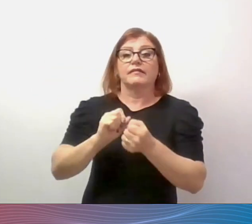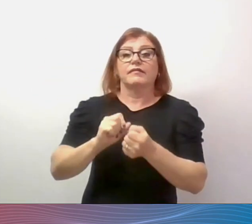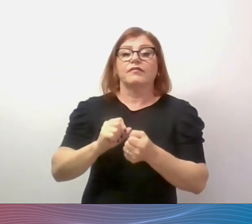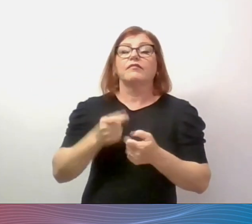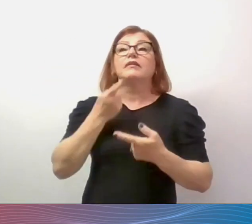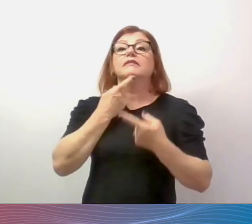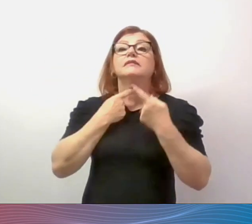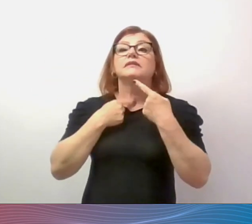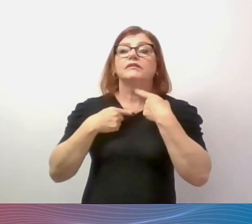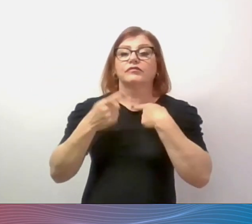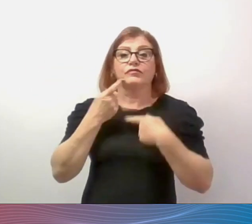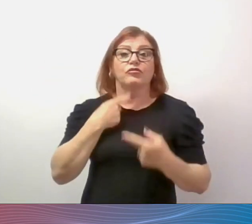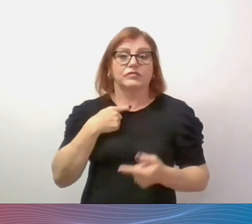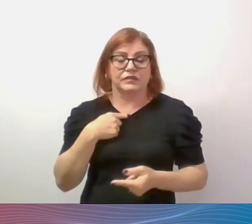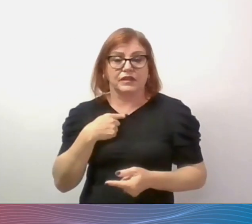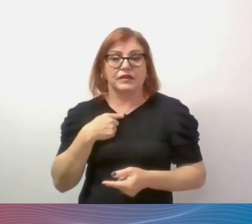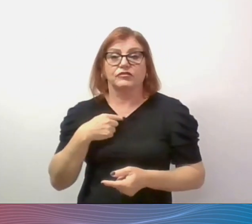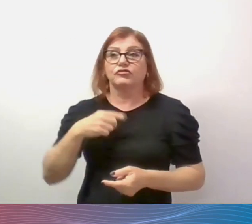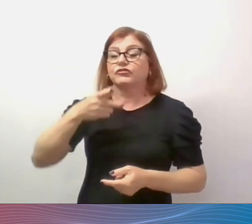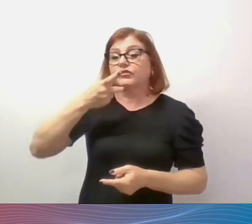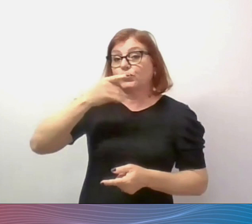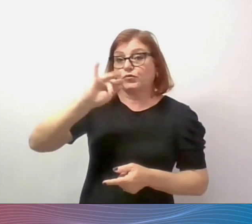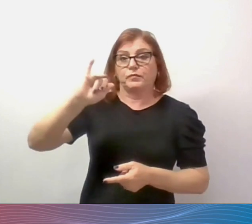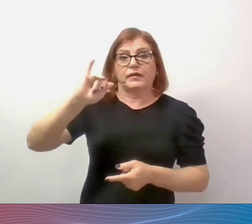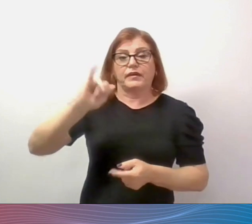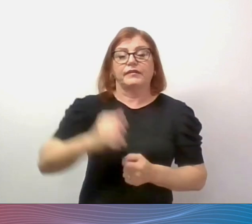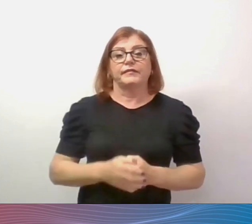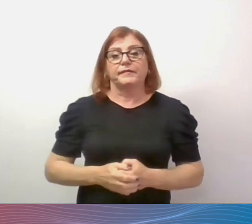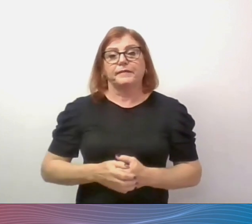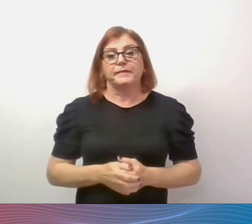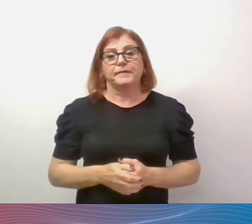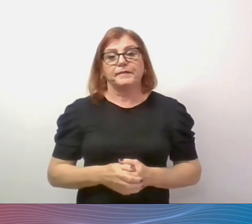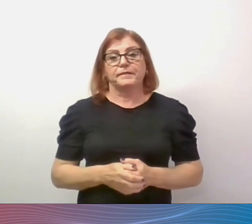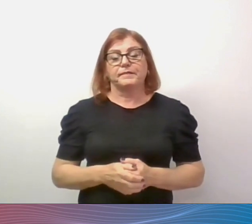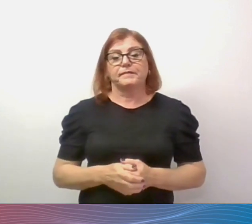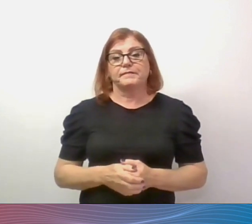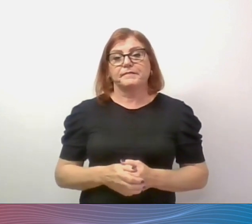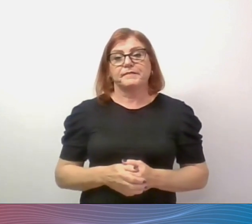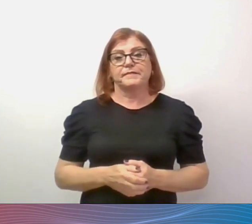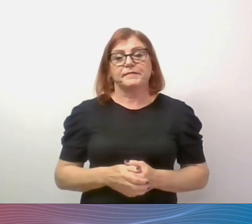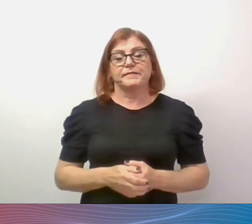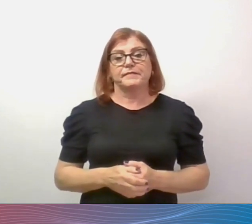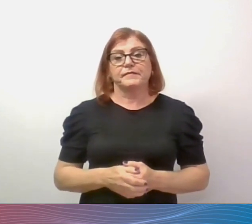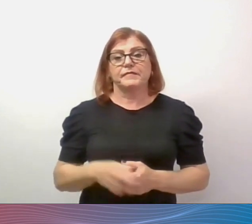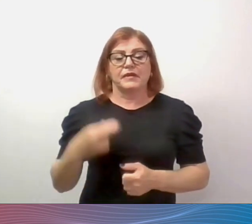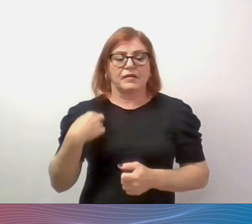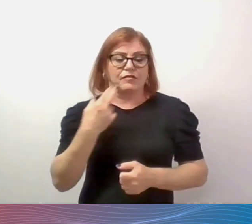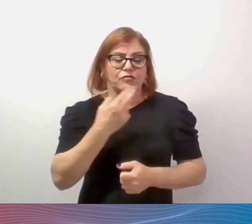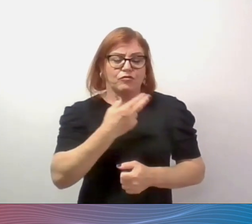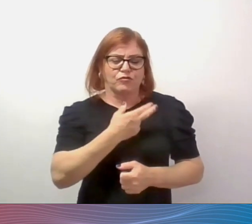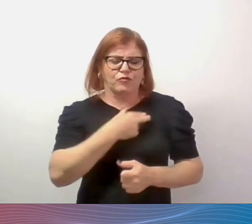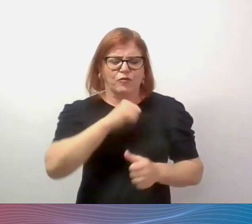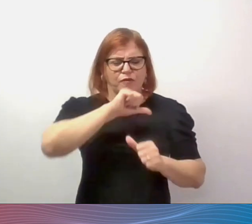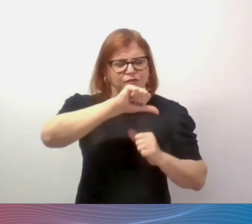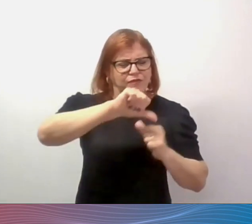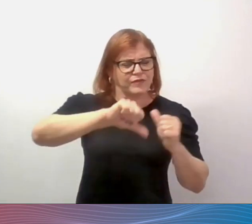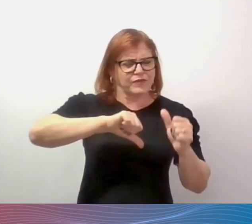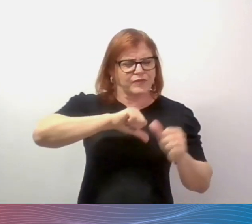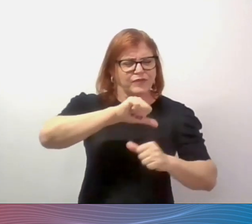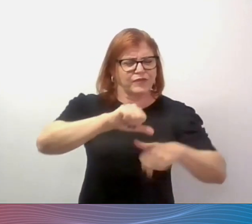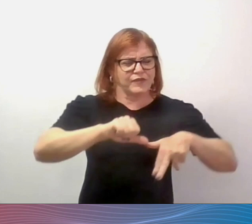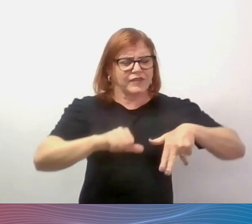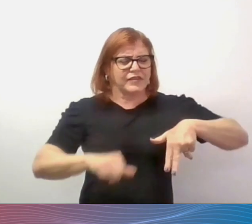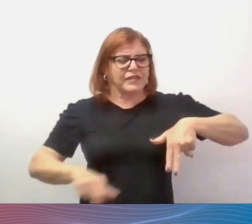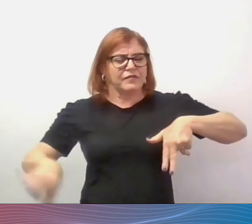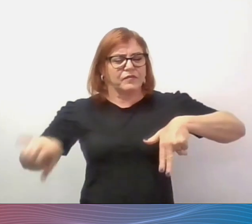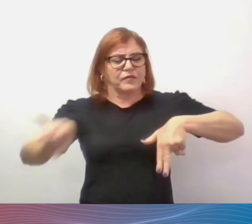is capable of doing the will of the Father. Fazer com que nós nos tornemos membros do corpo de Cristo. To do that